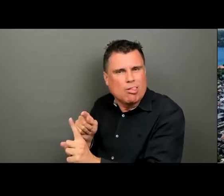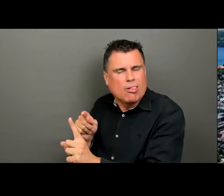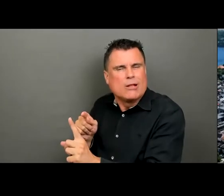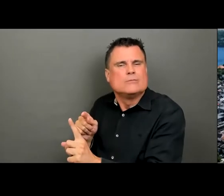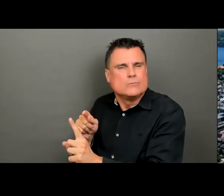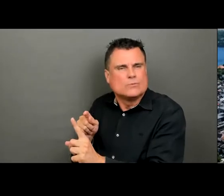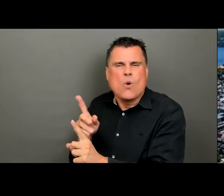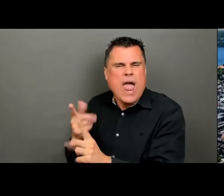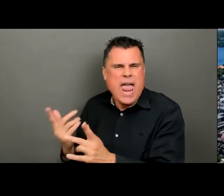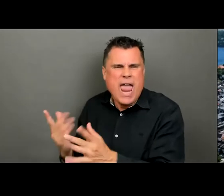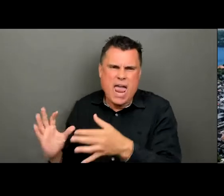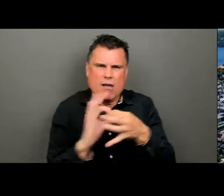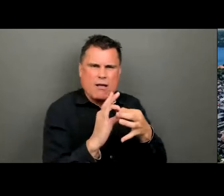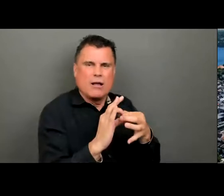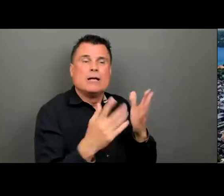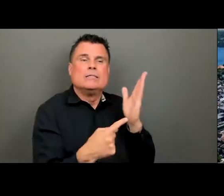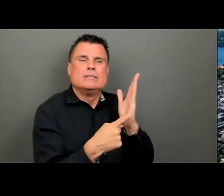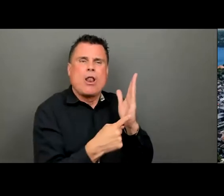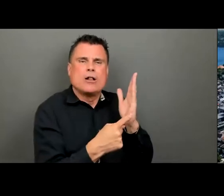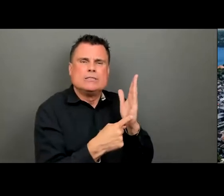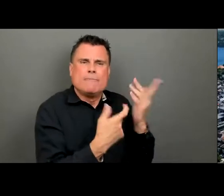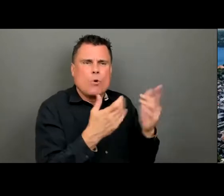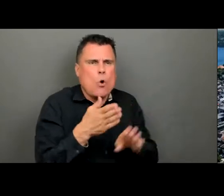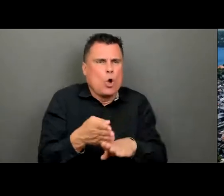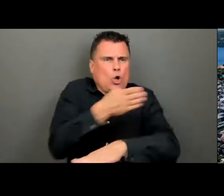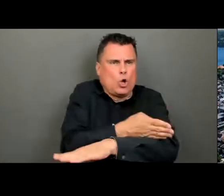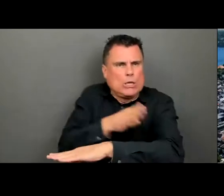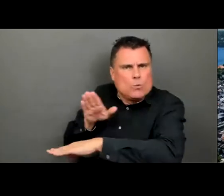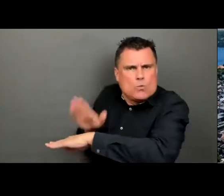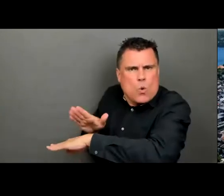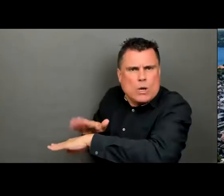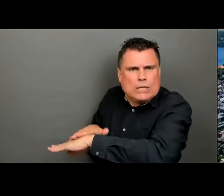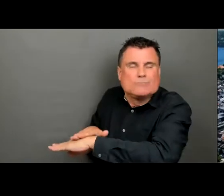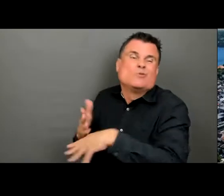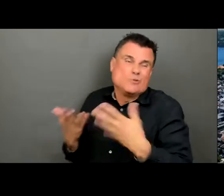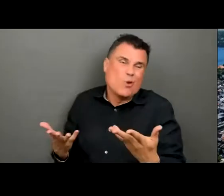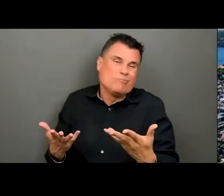risk reduction. That is all my talk. Thank you for listening.